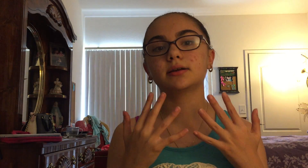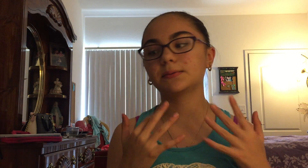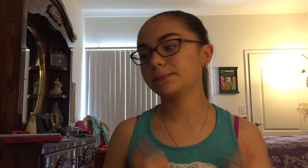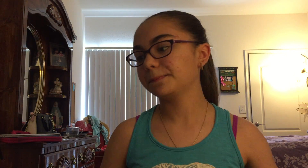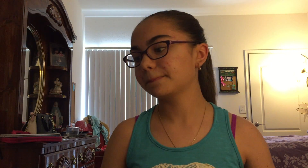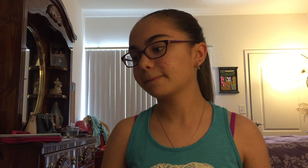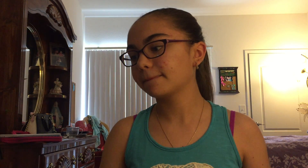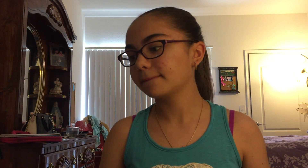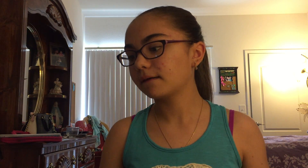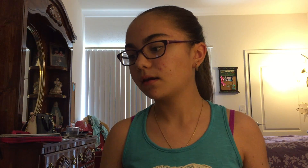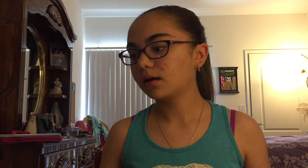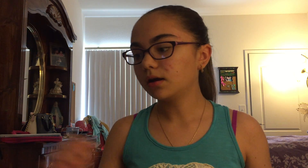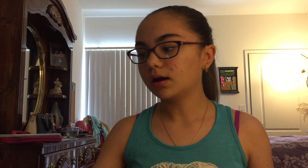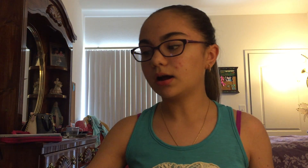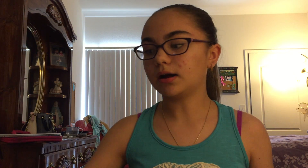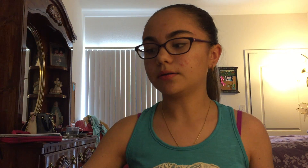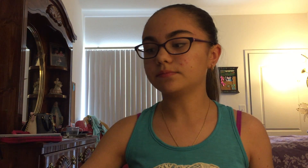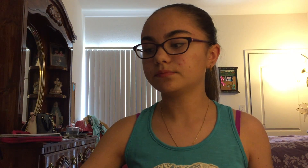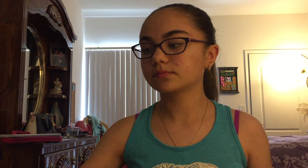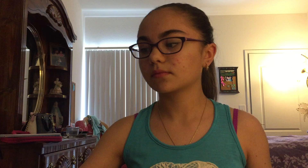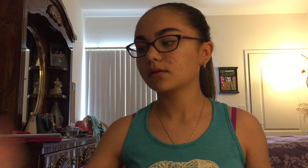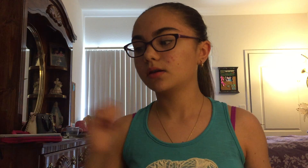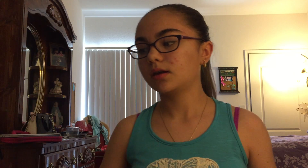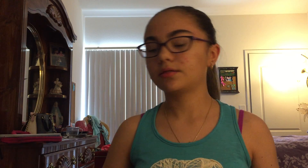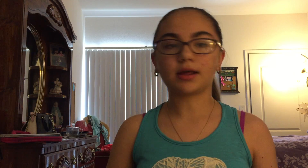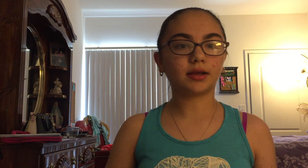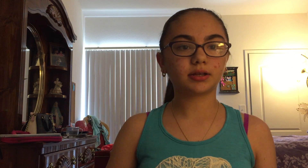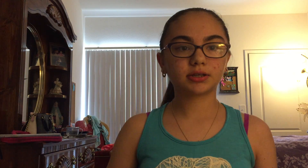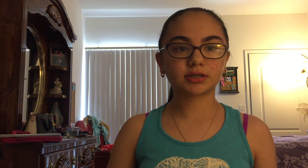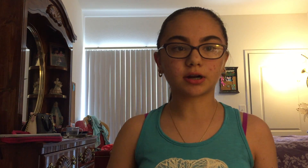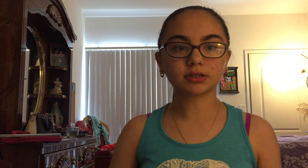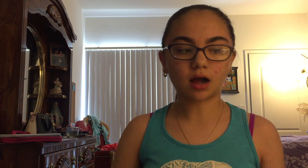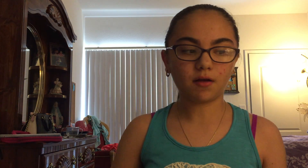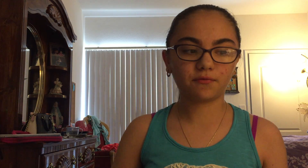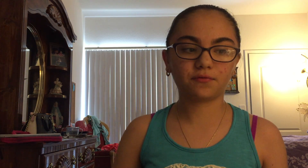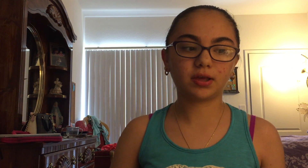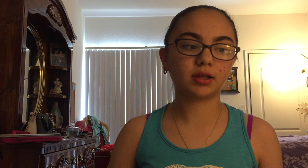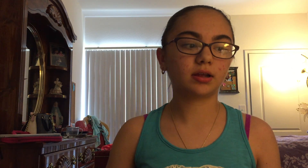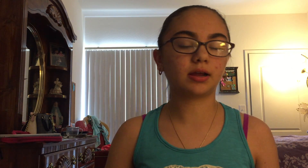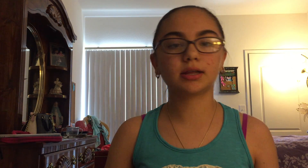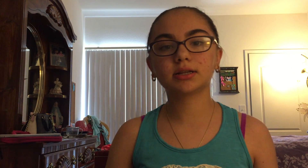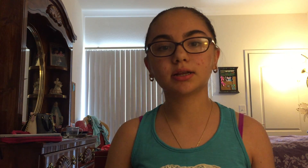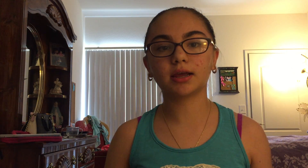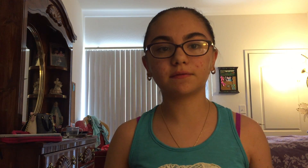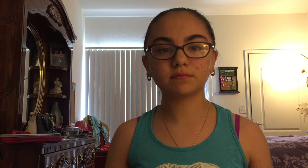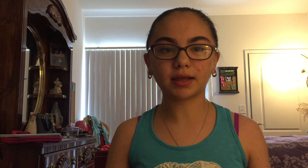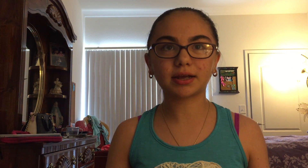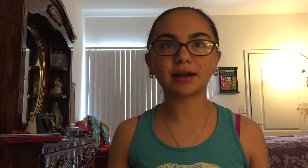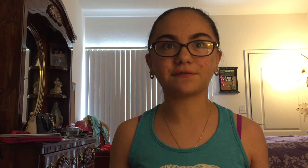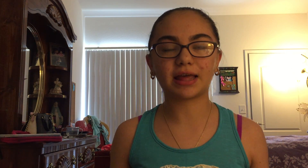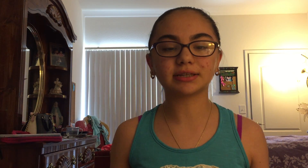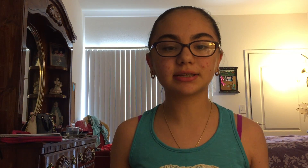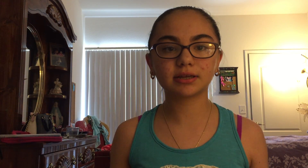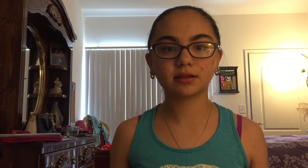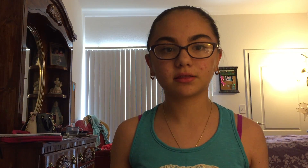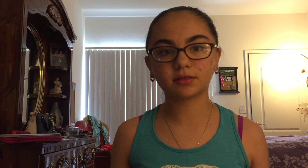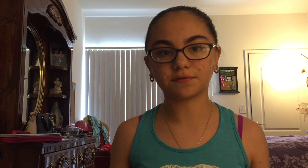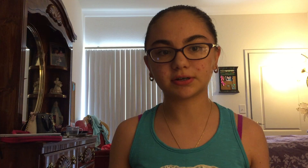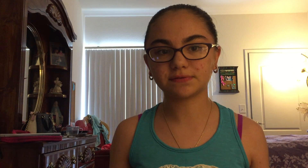um then it starts off in it like kind of ends the first